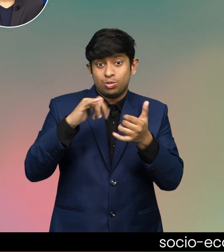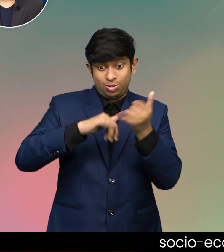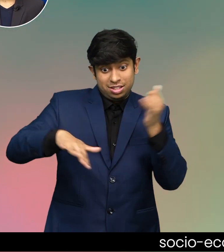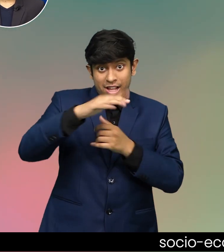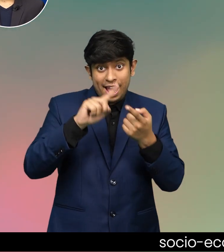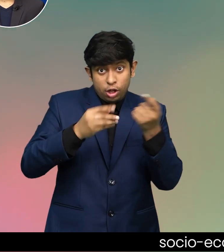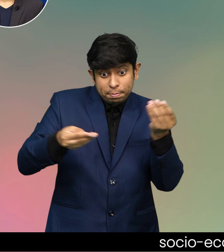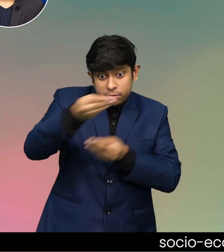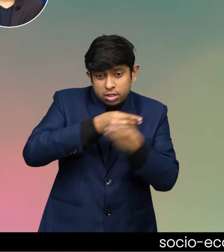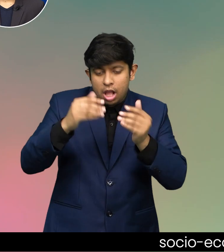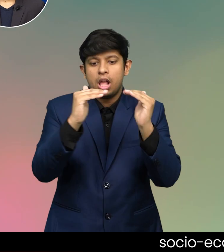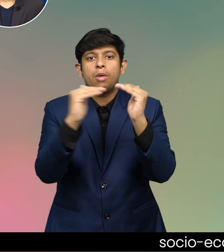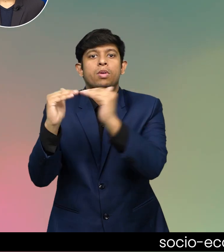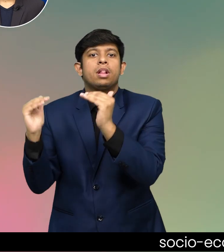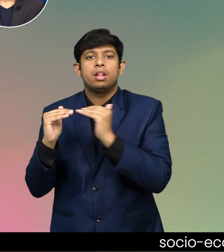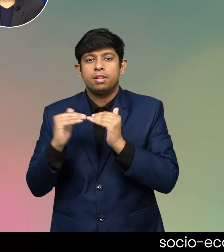socio-economic equality,